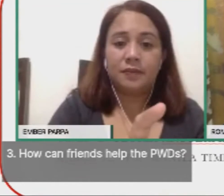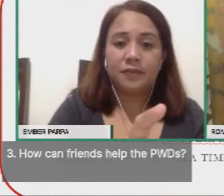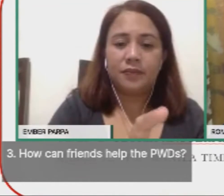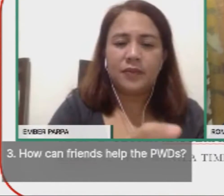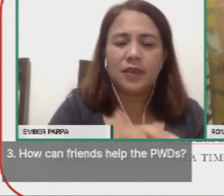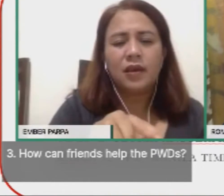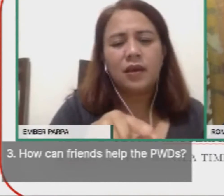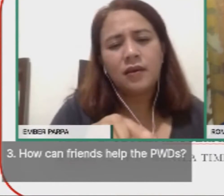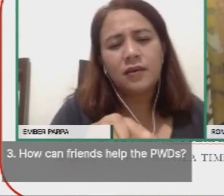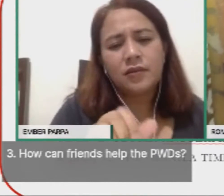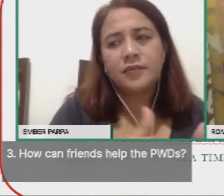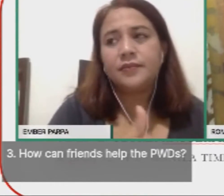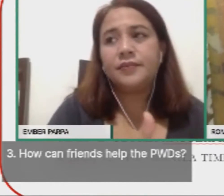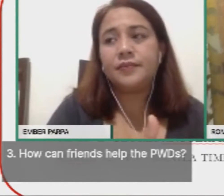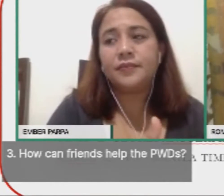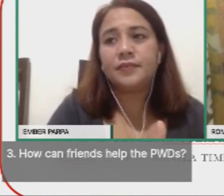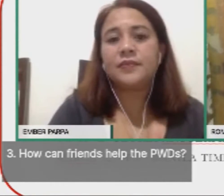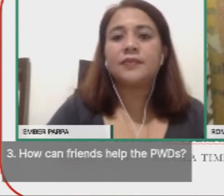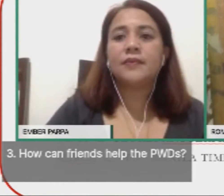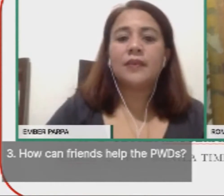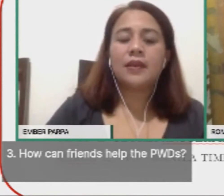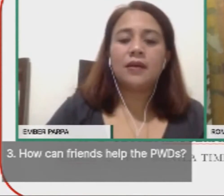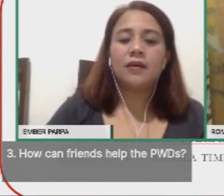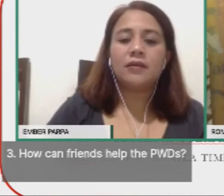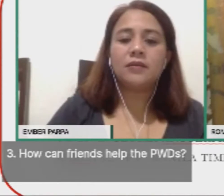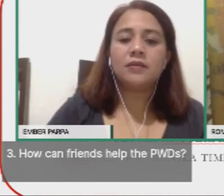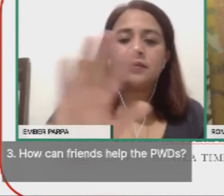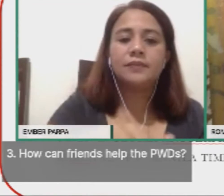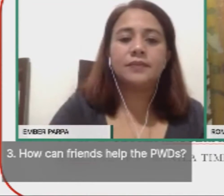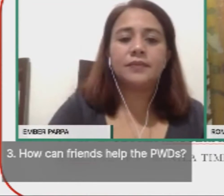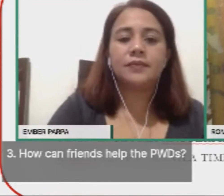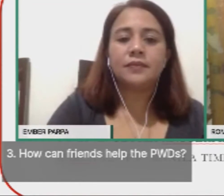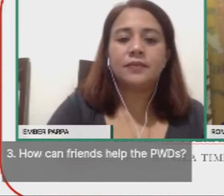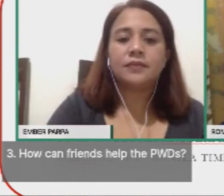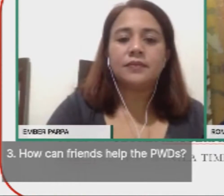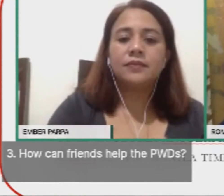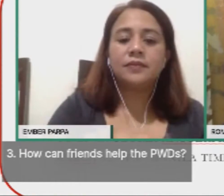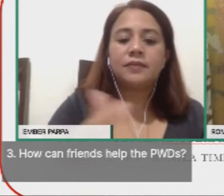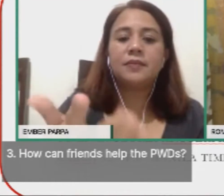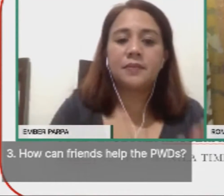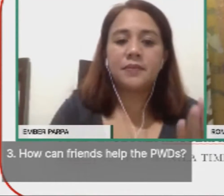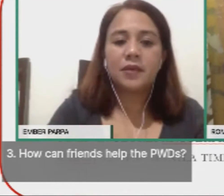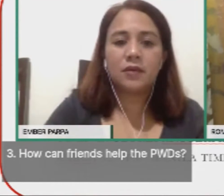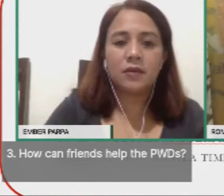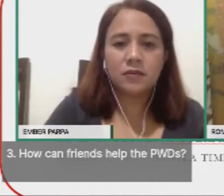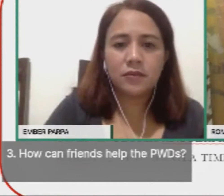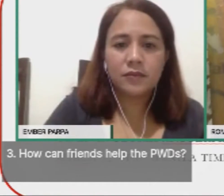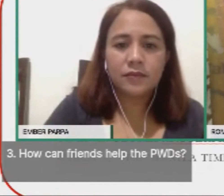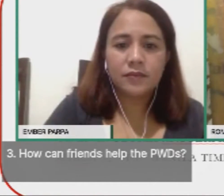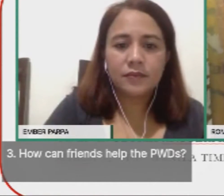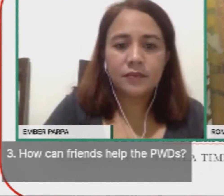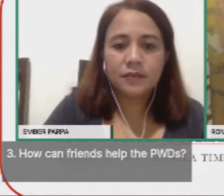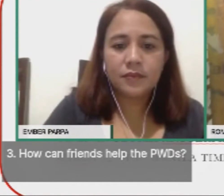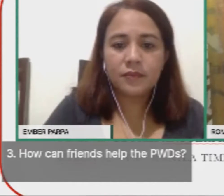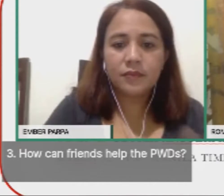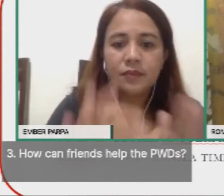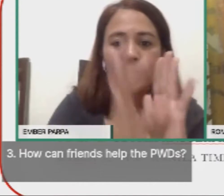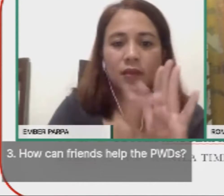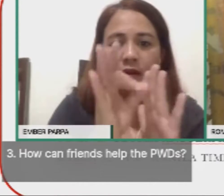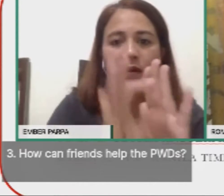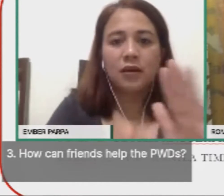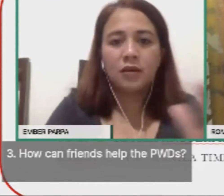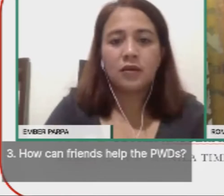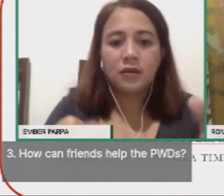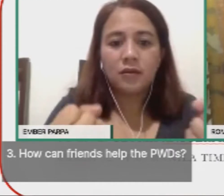this question because, well, maybe because of Facebook din eh. Facebook, we have a lot of